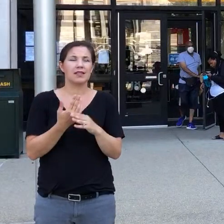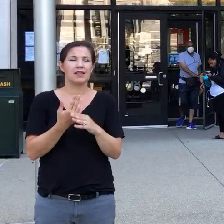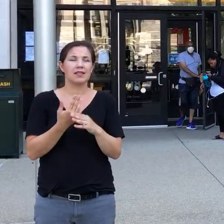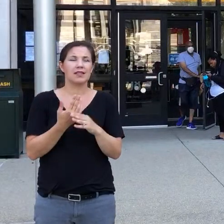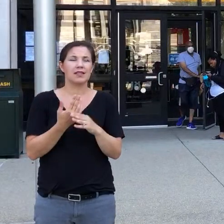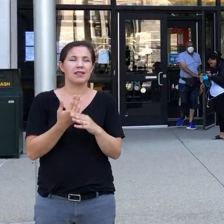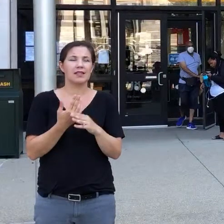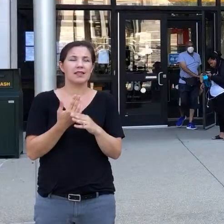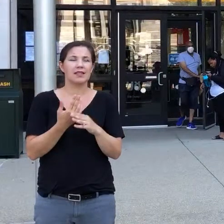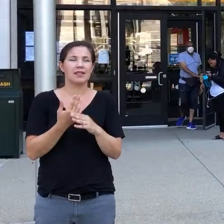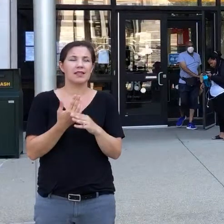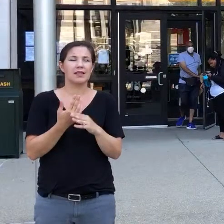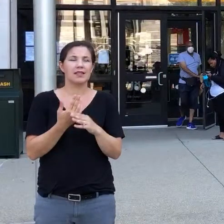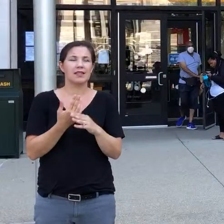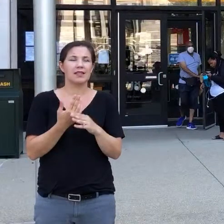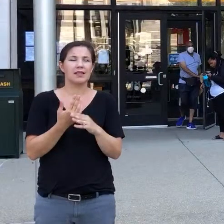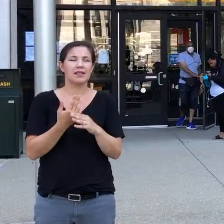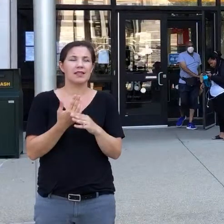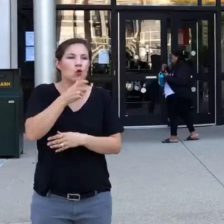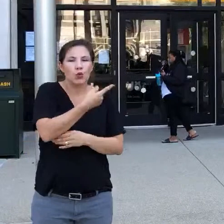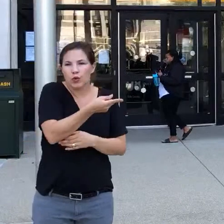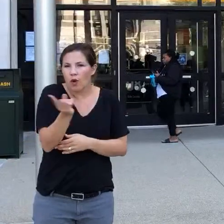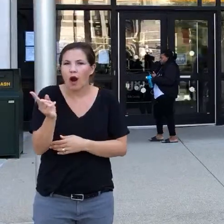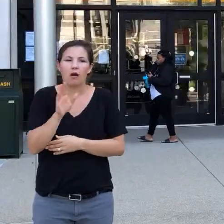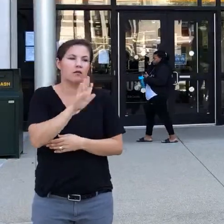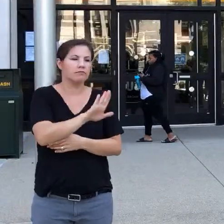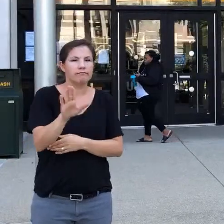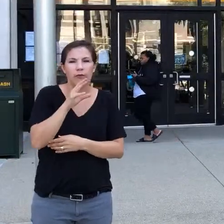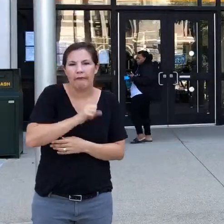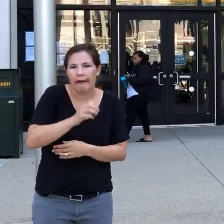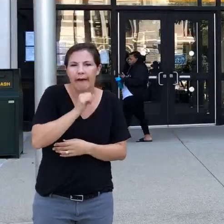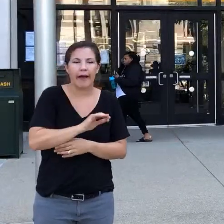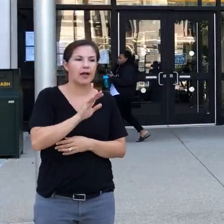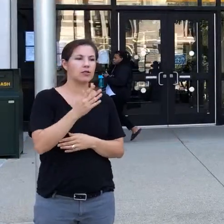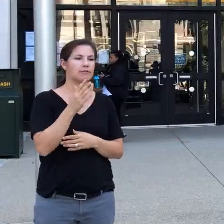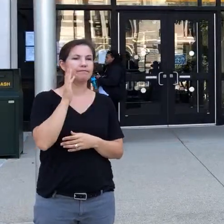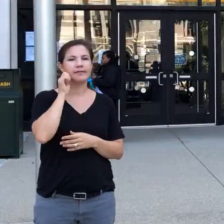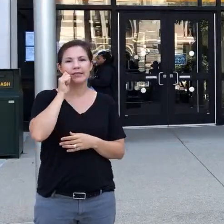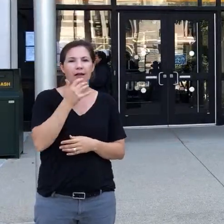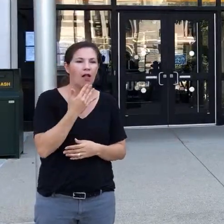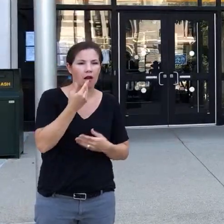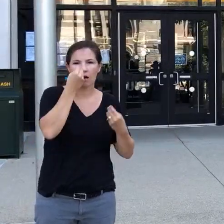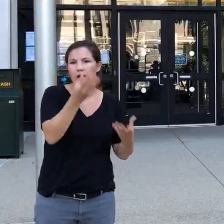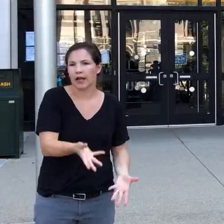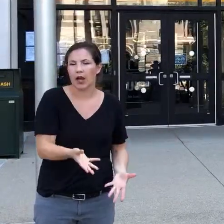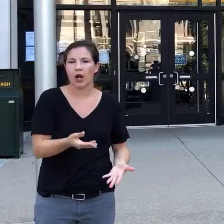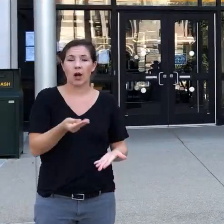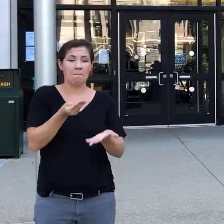It doesn't care about your race, doesn't care about your age, doesn't care about where you live. It doesn't care about the money you have in your bank